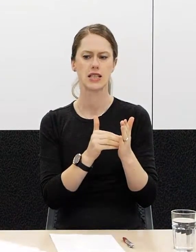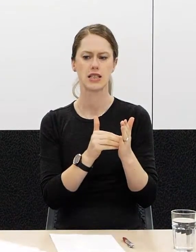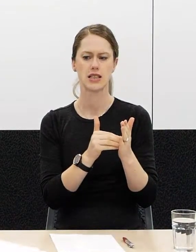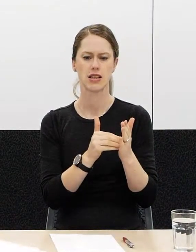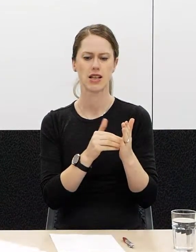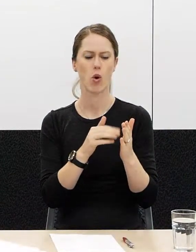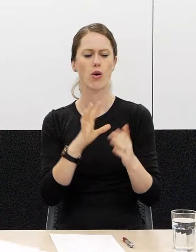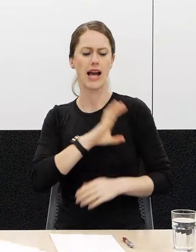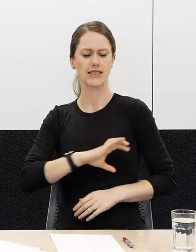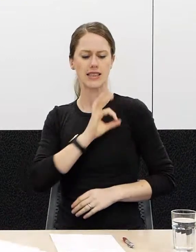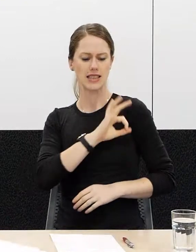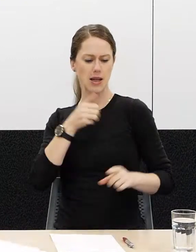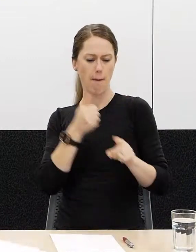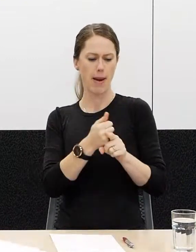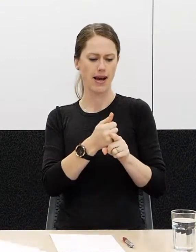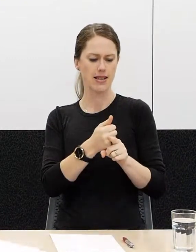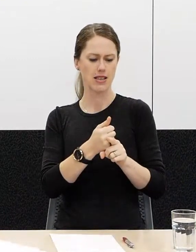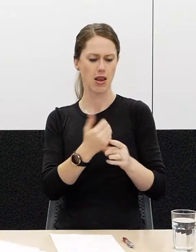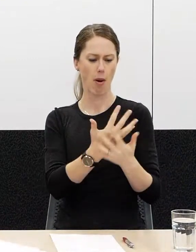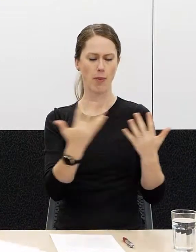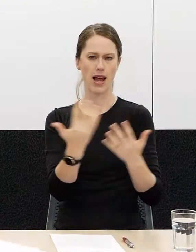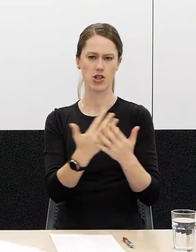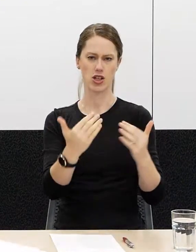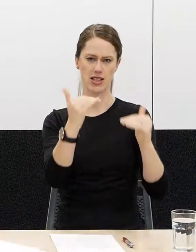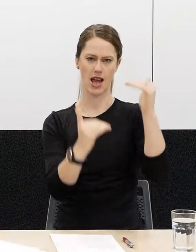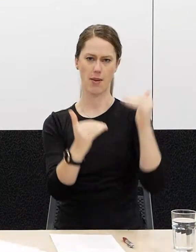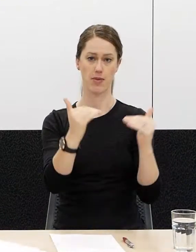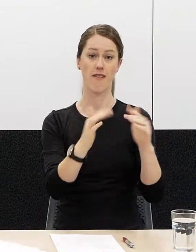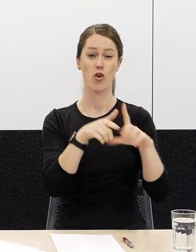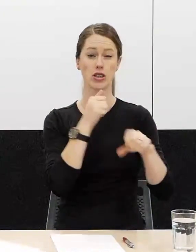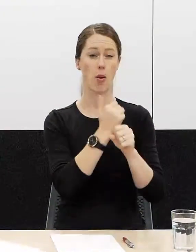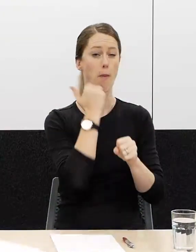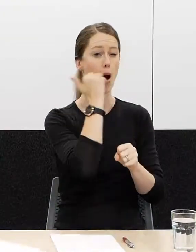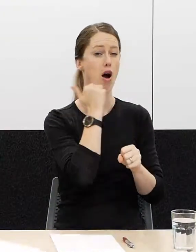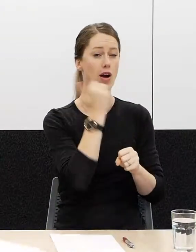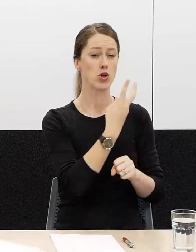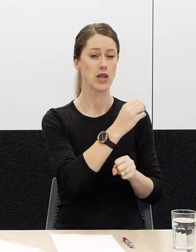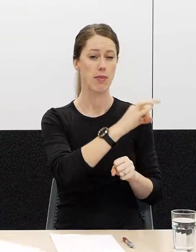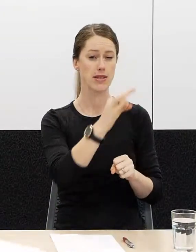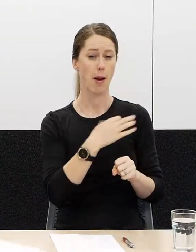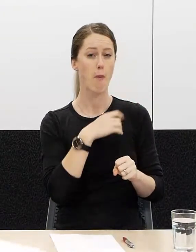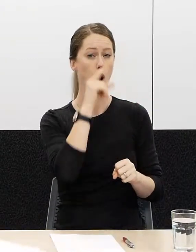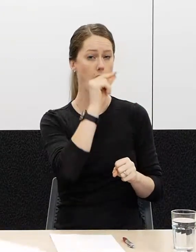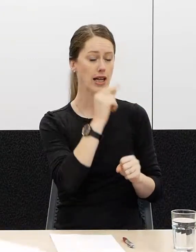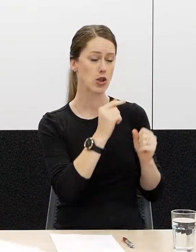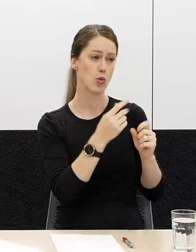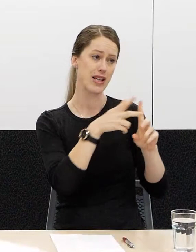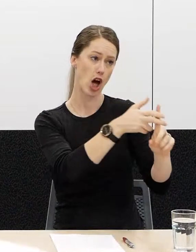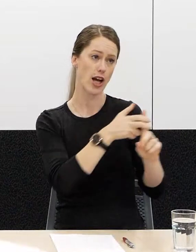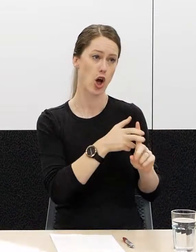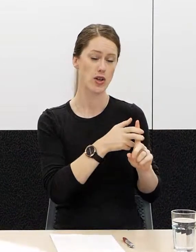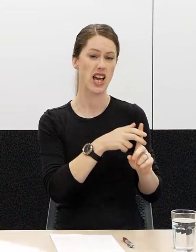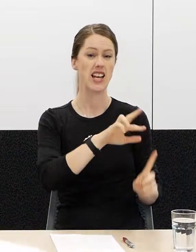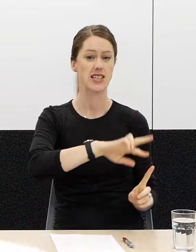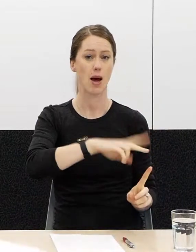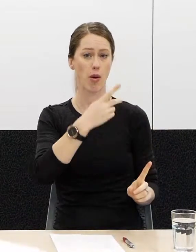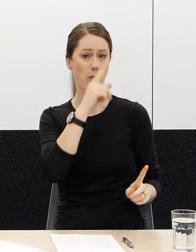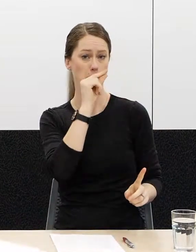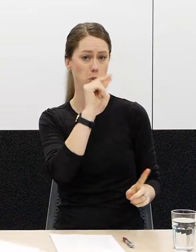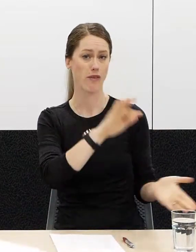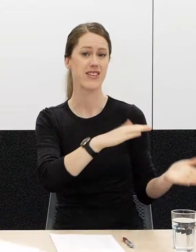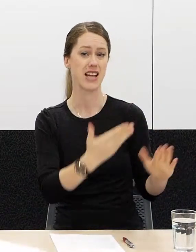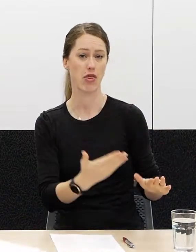equally. So, for example, Māori are 20% more likely to be diagnosed with cancer and about twice as likely to die from